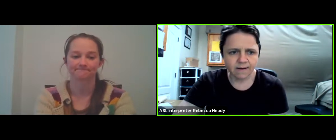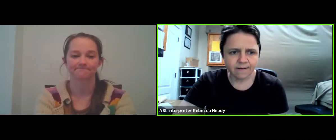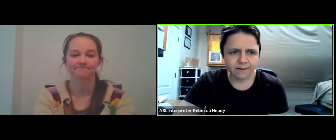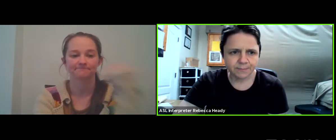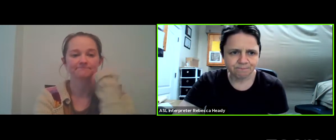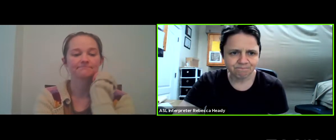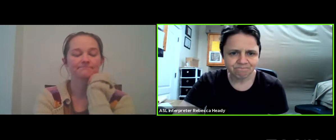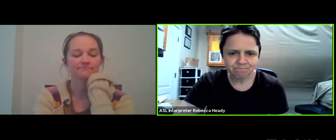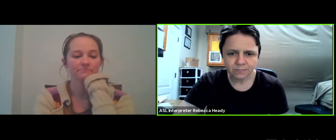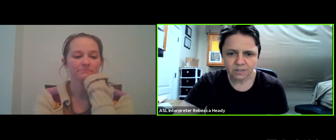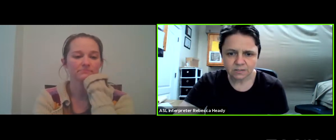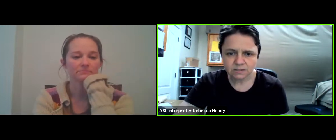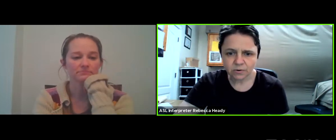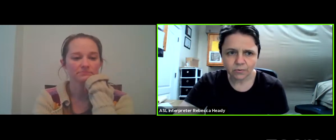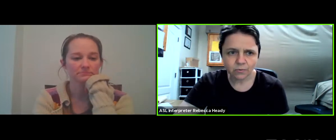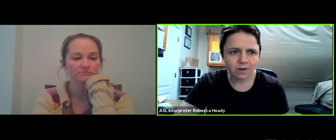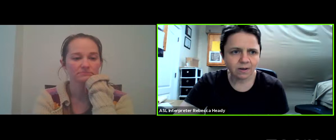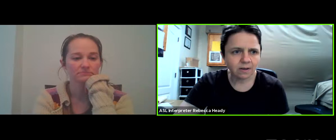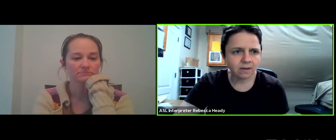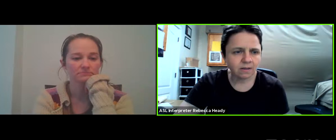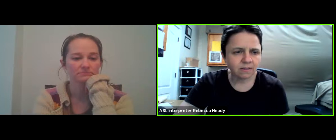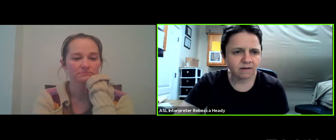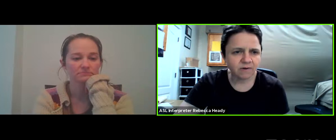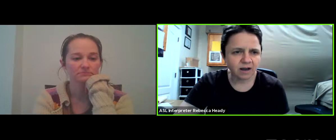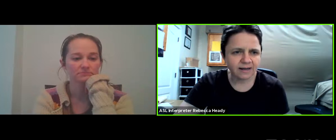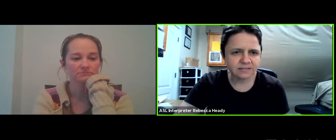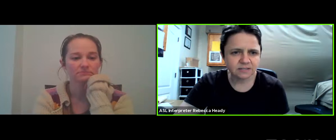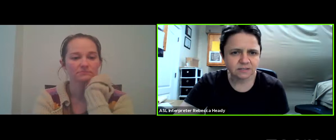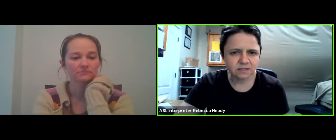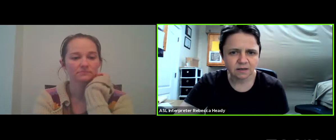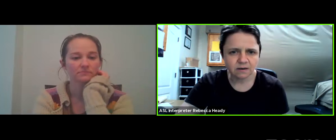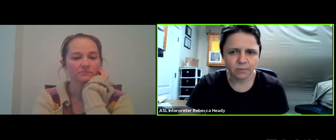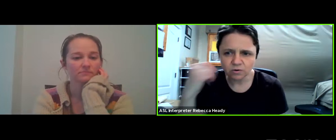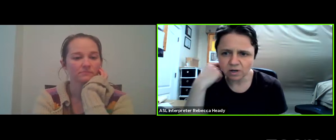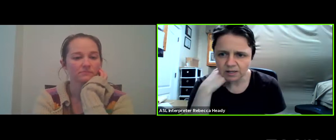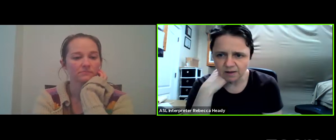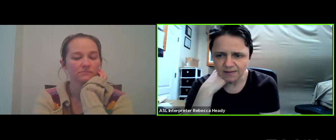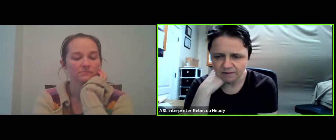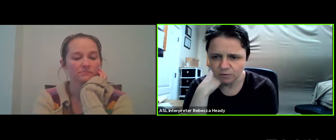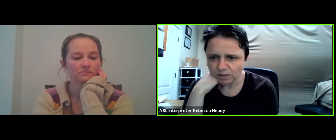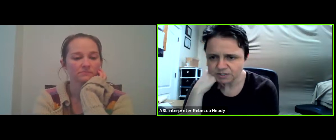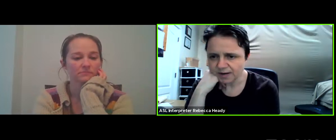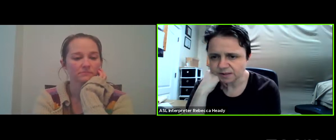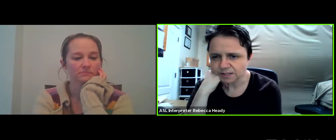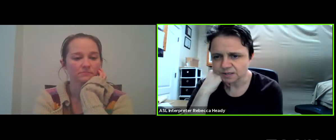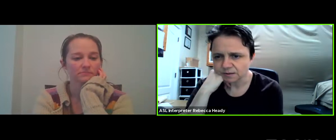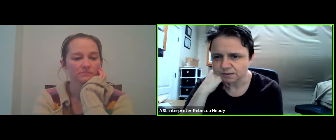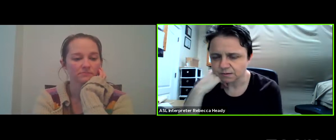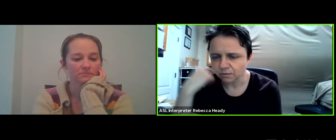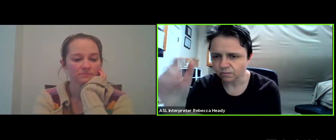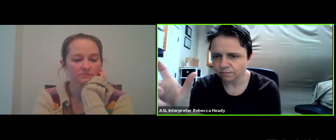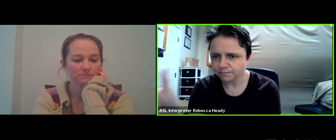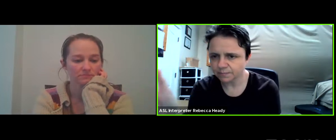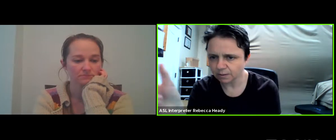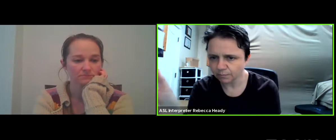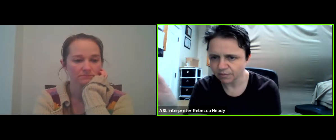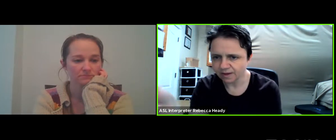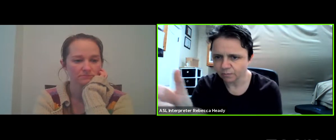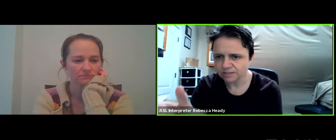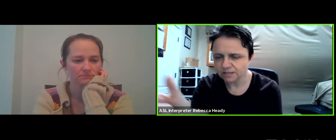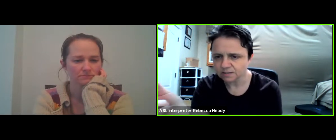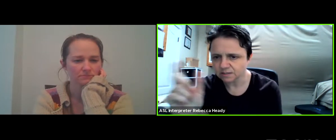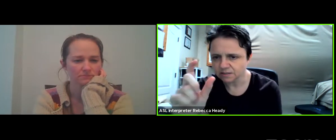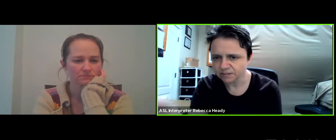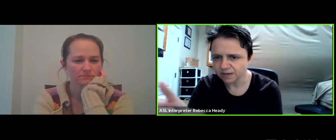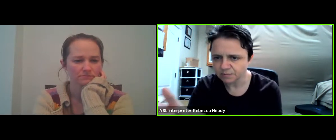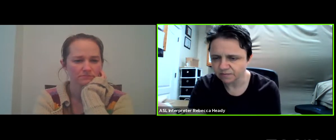So they've got and you can click on that if you want to. I clicked on the little